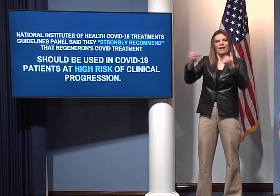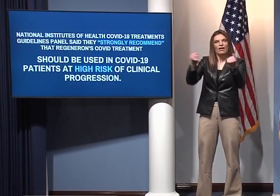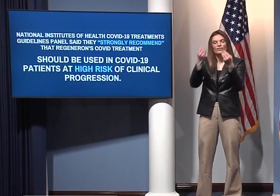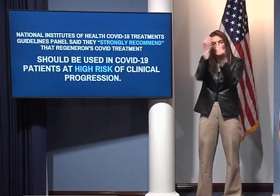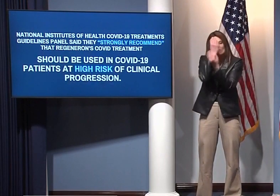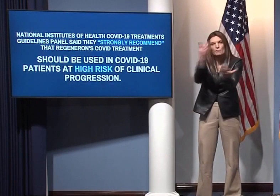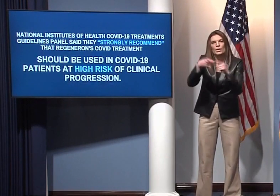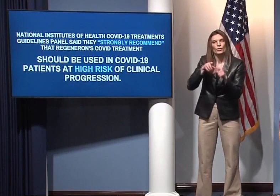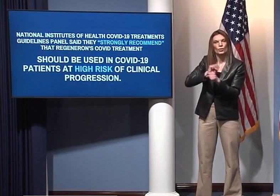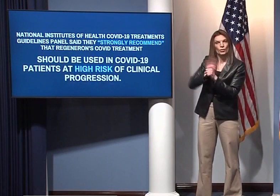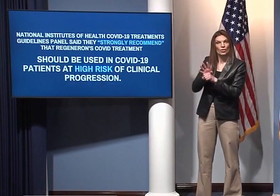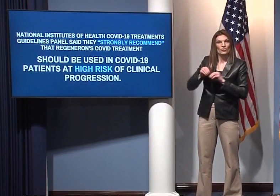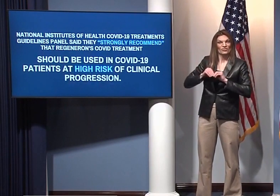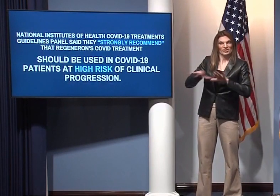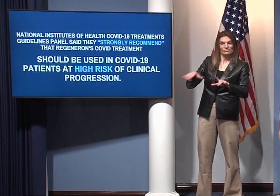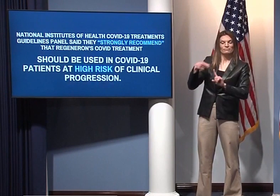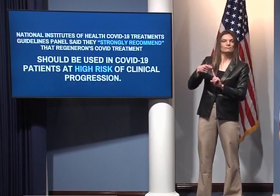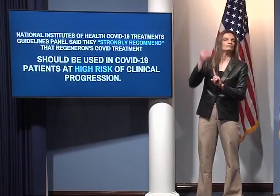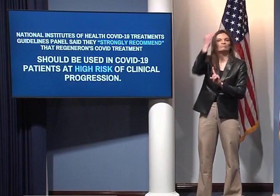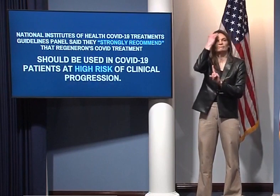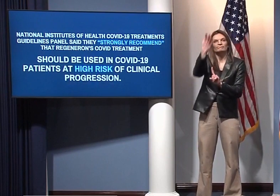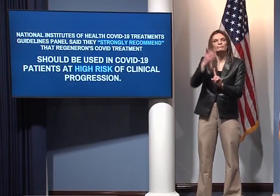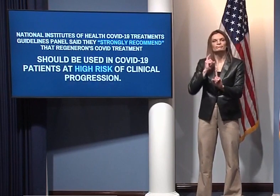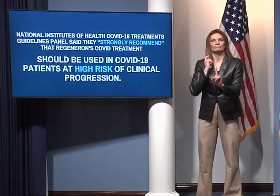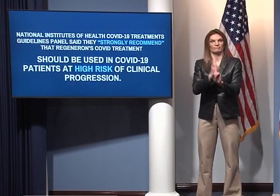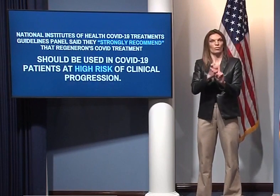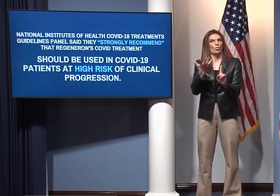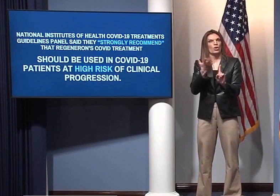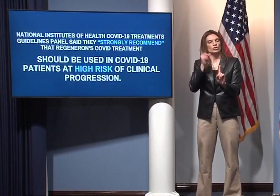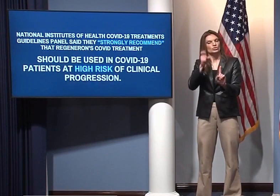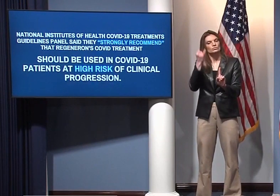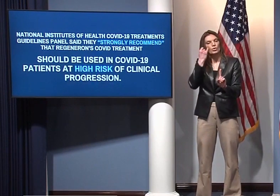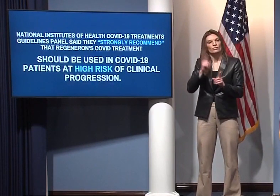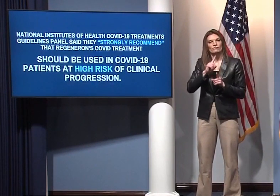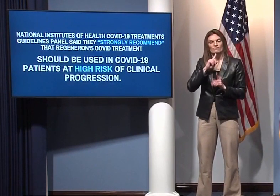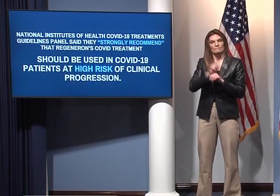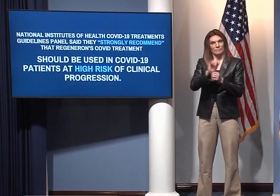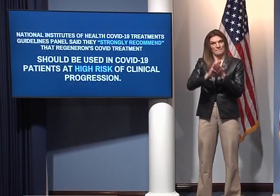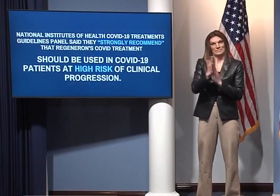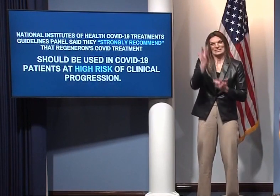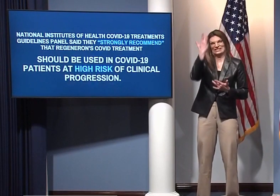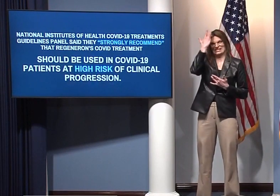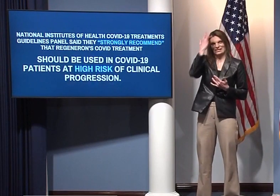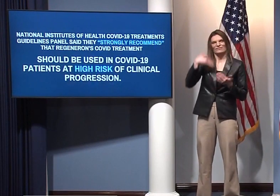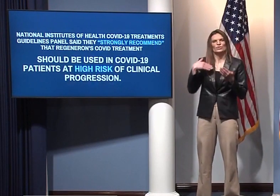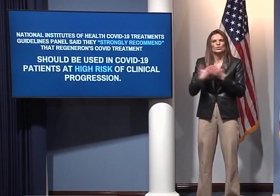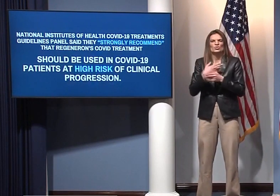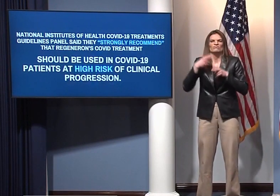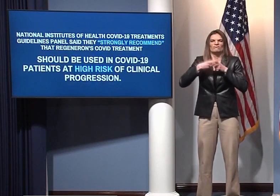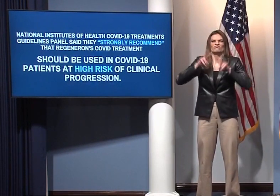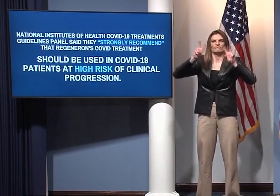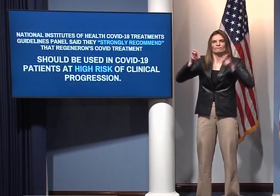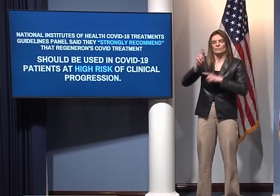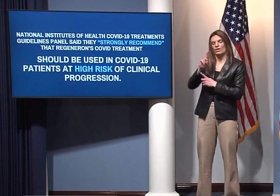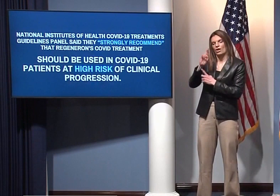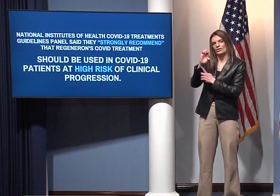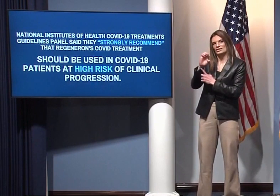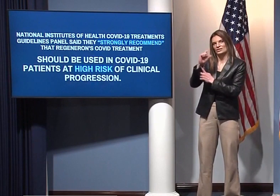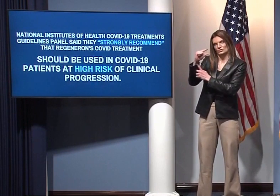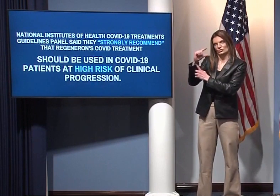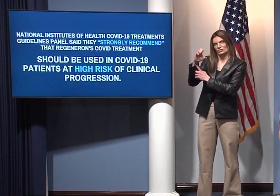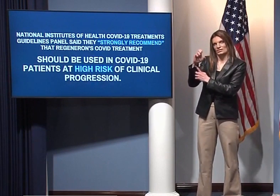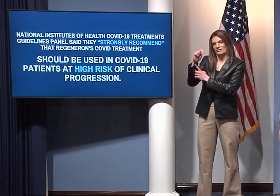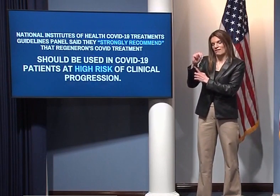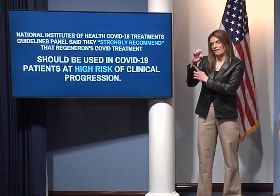quote, strongly recommend that Regeneron's COVID-19 treatment should be used in COVID-19